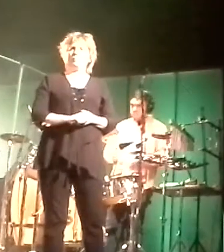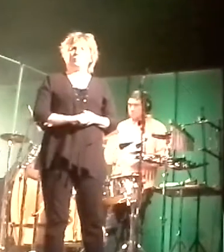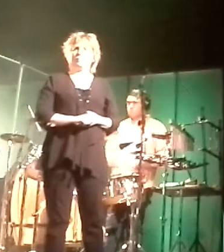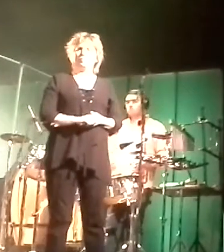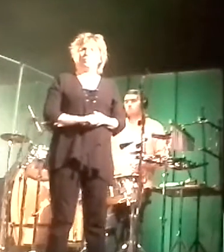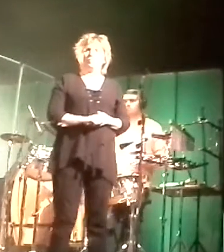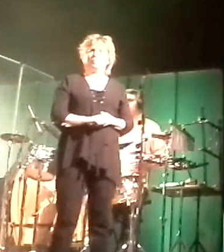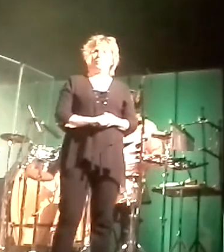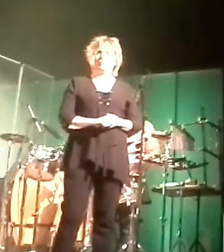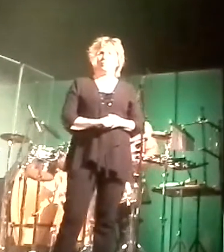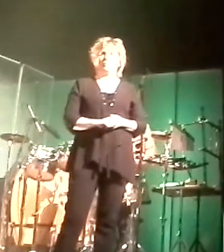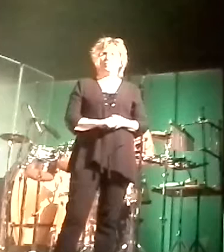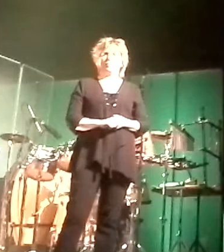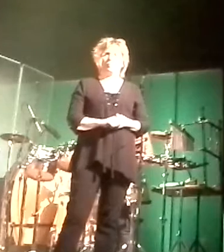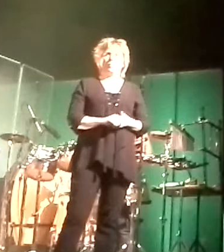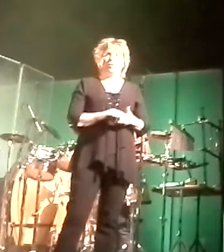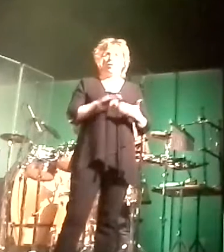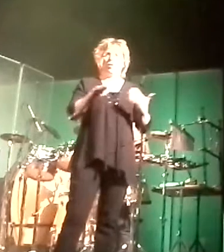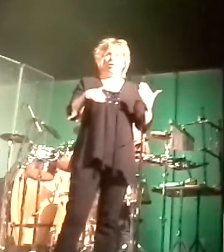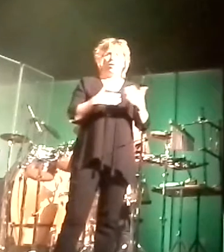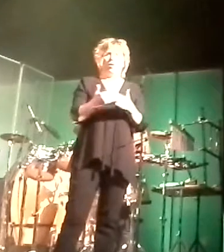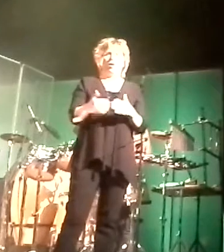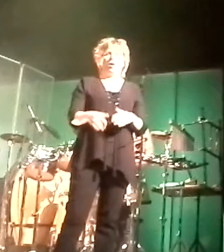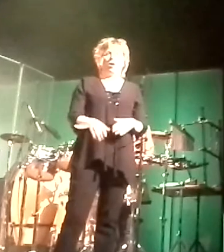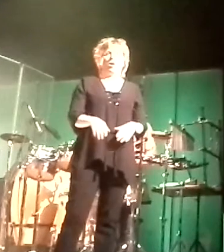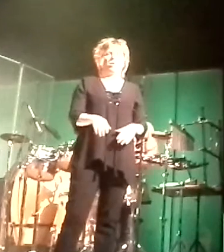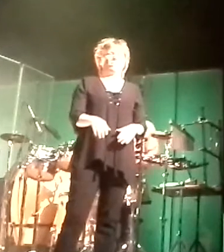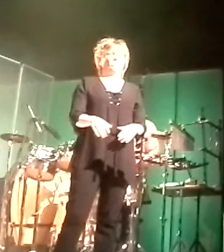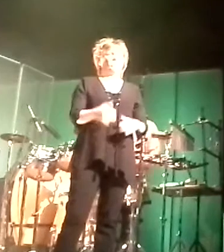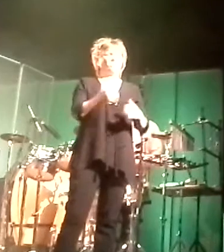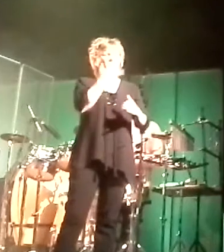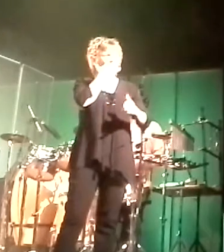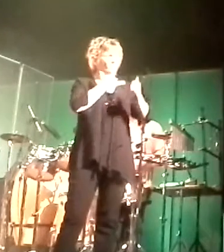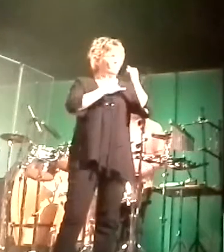Wash away all the sand and silt.